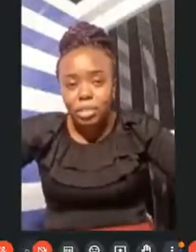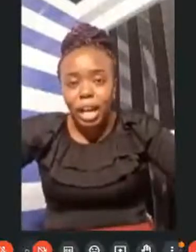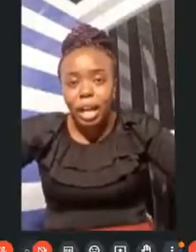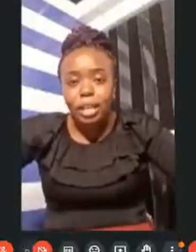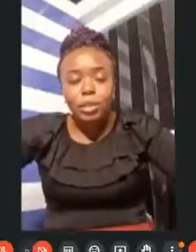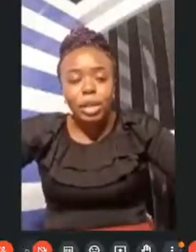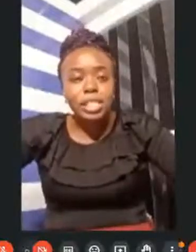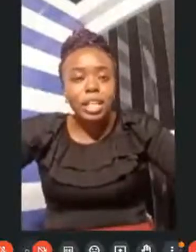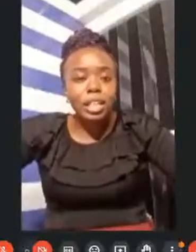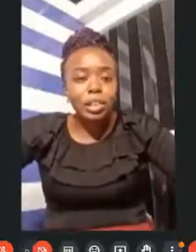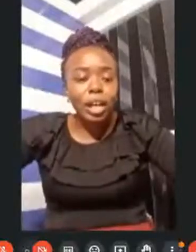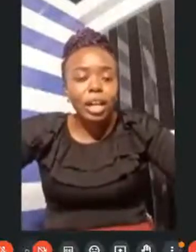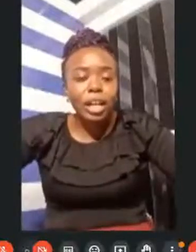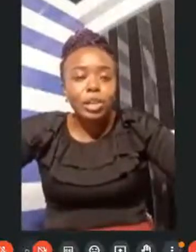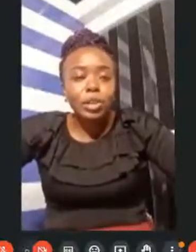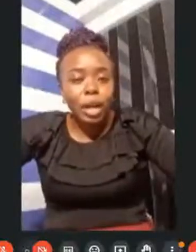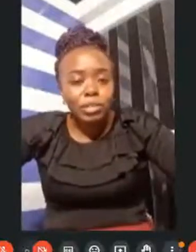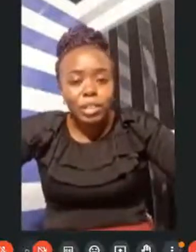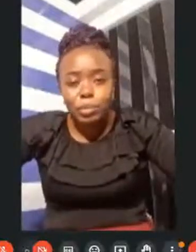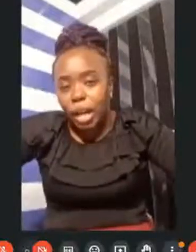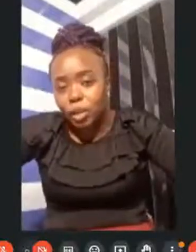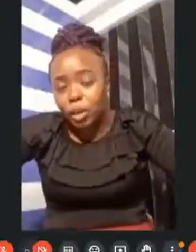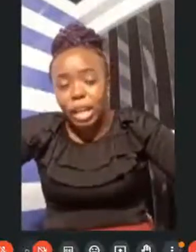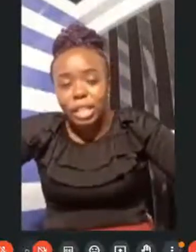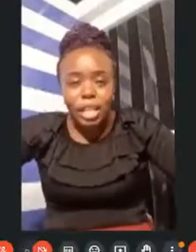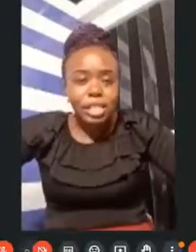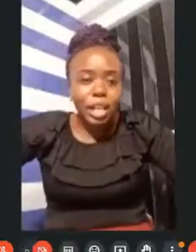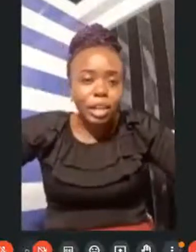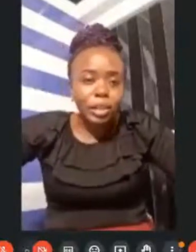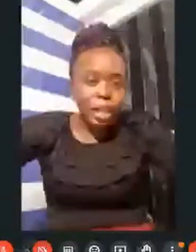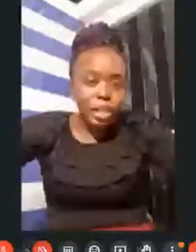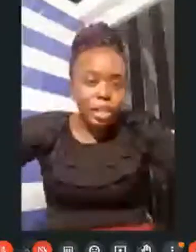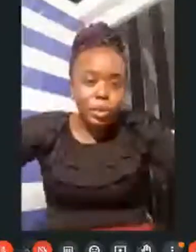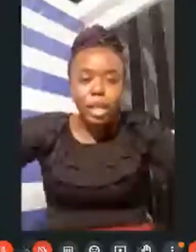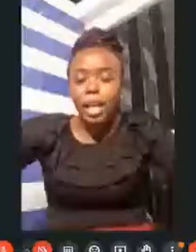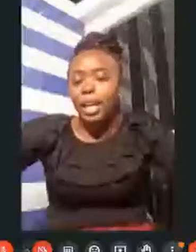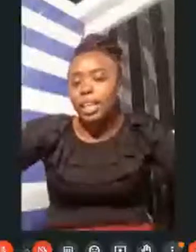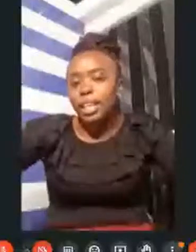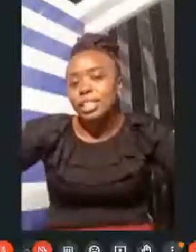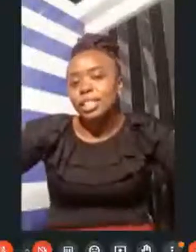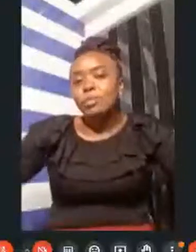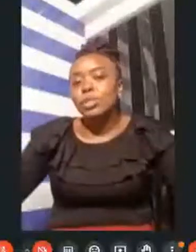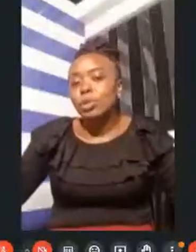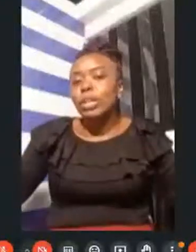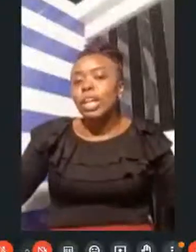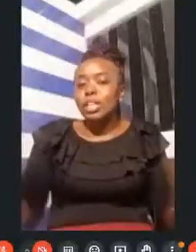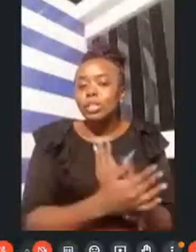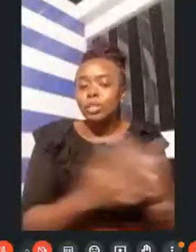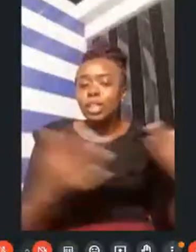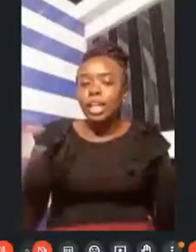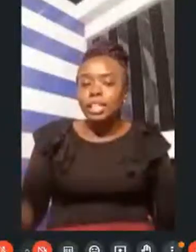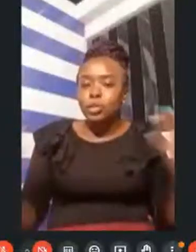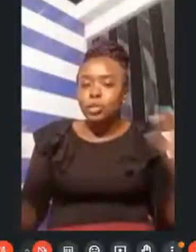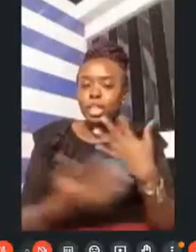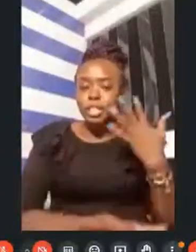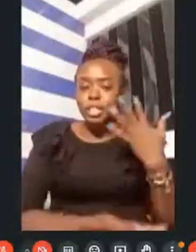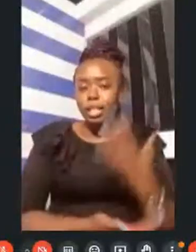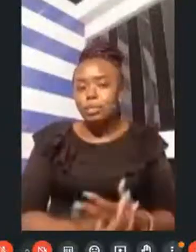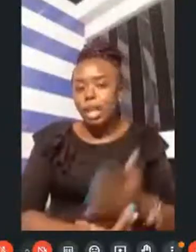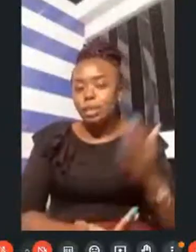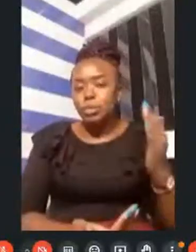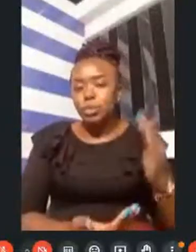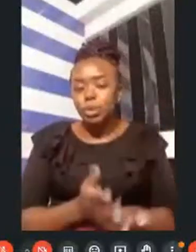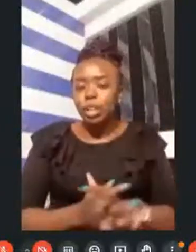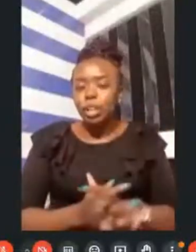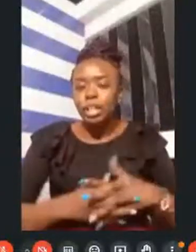assess yourself there. You can send in your feedback, your answers there on the class wall. And then since nobody has a question, let's do